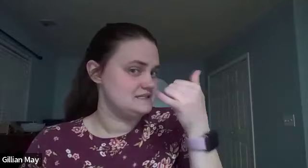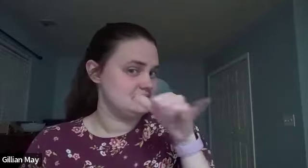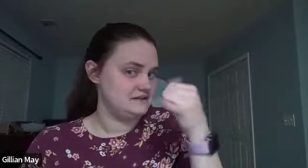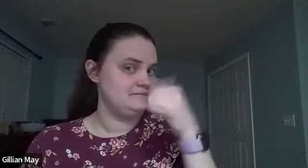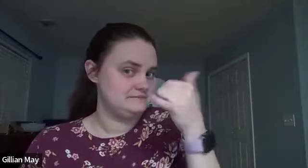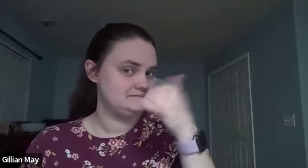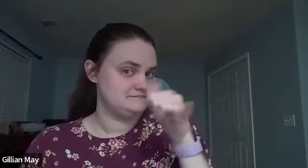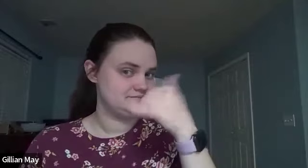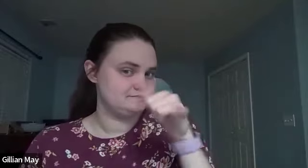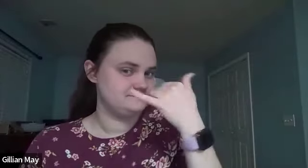Silly.